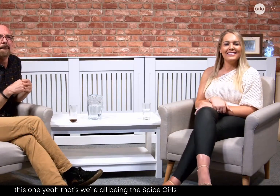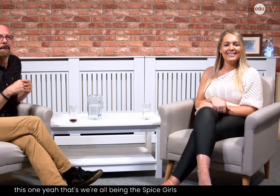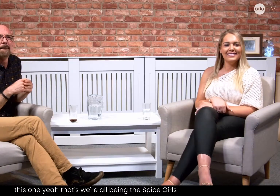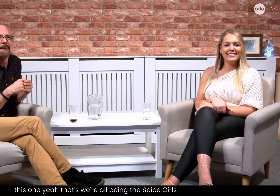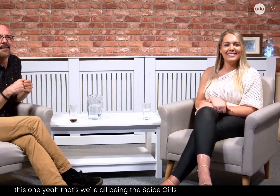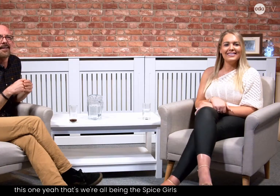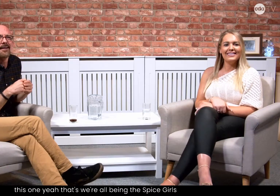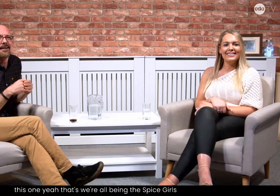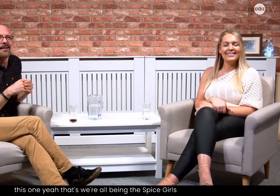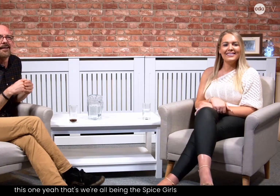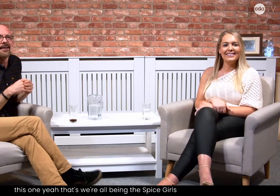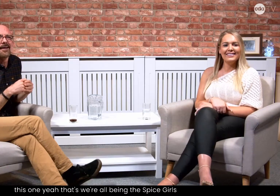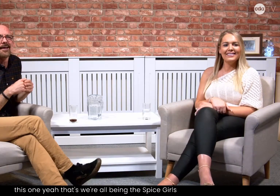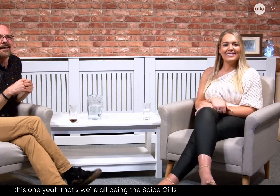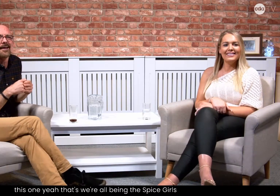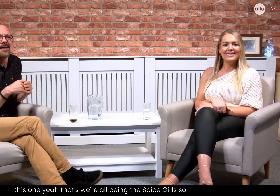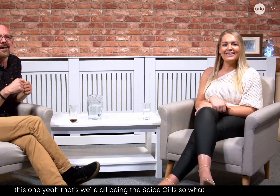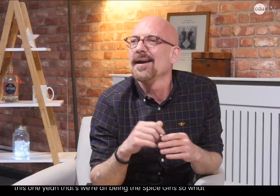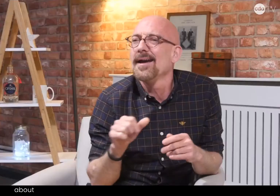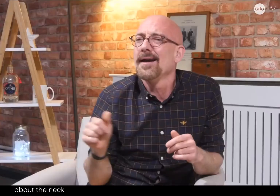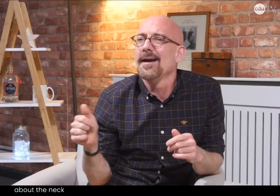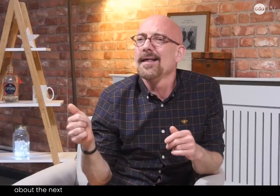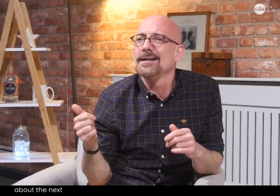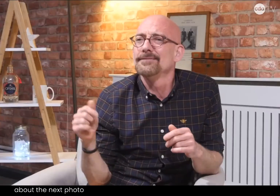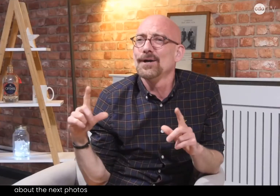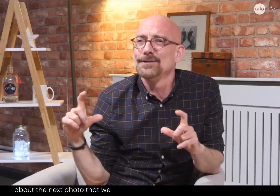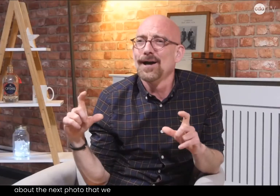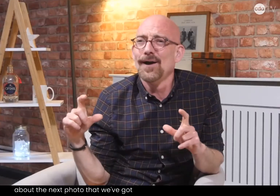So what about the next photo that we've got?